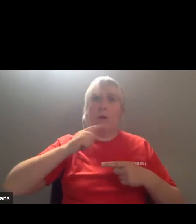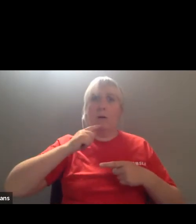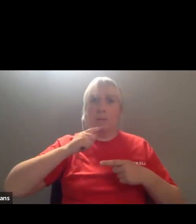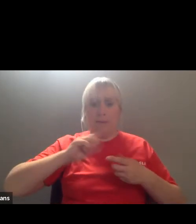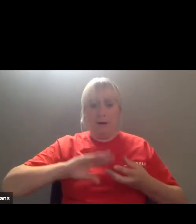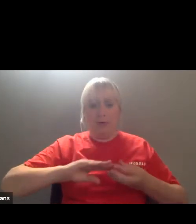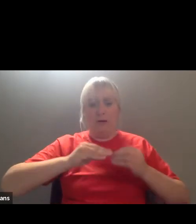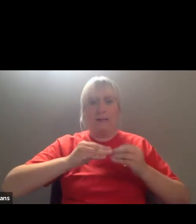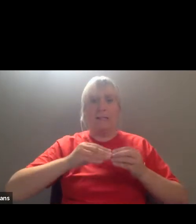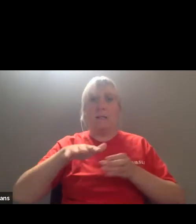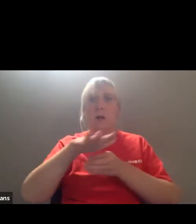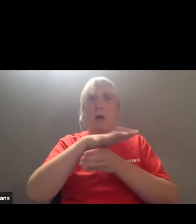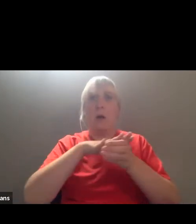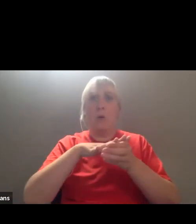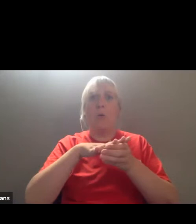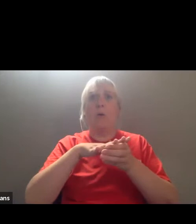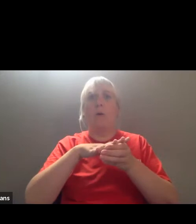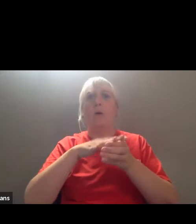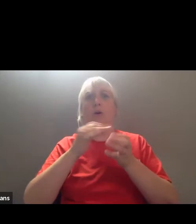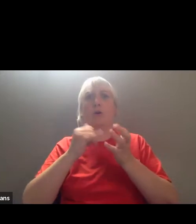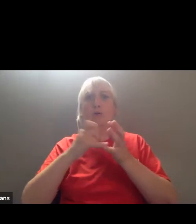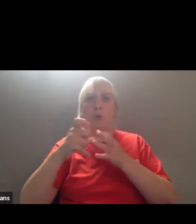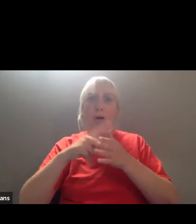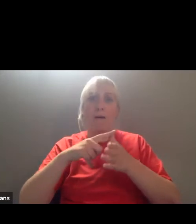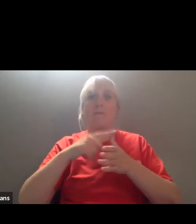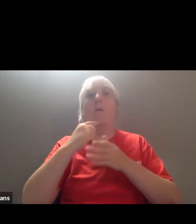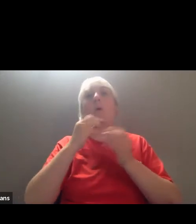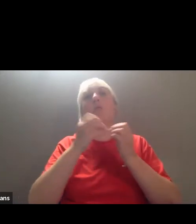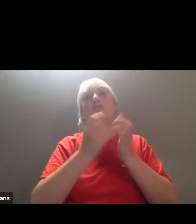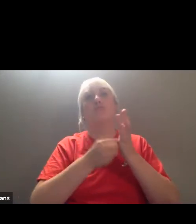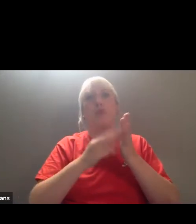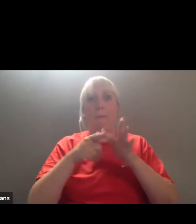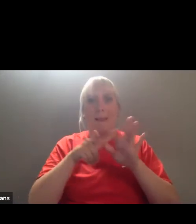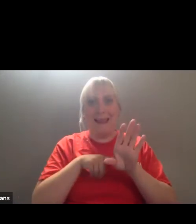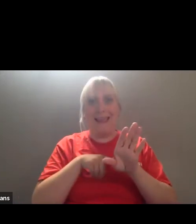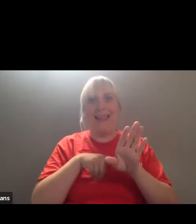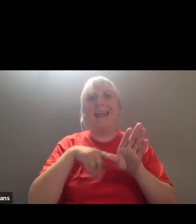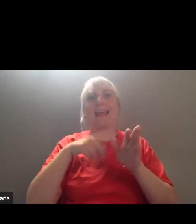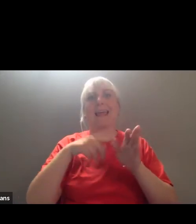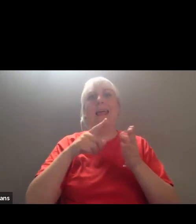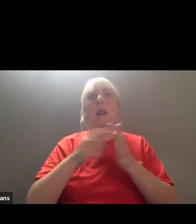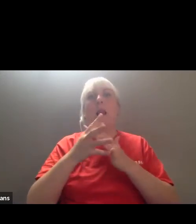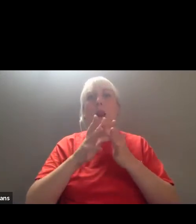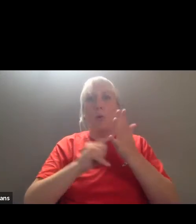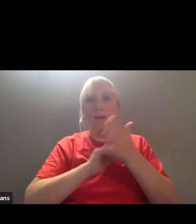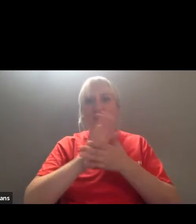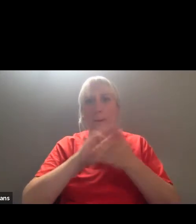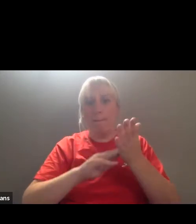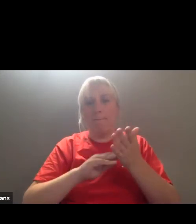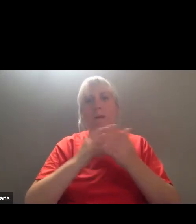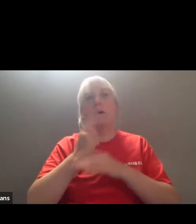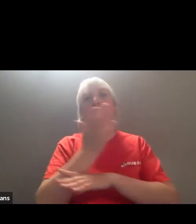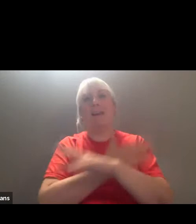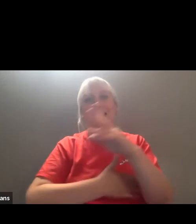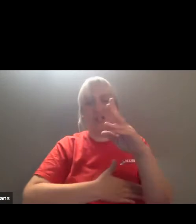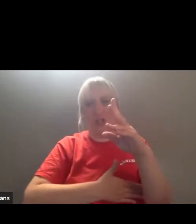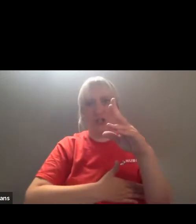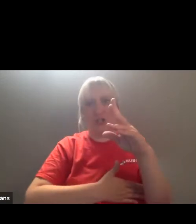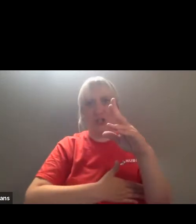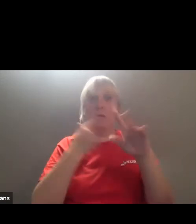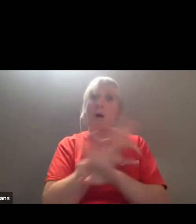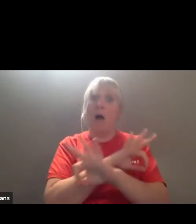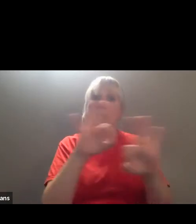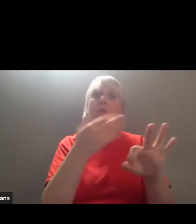East London to cover Bromley, Lewisham and Greenwich. And so we're asking you to join